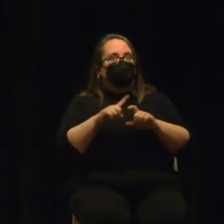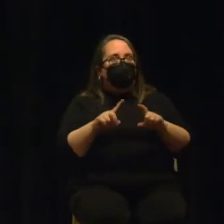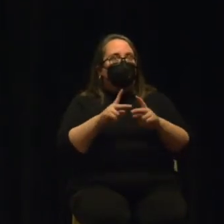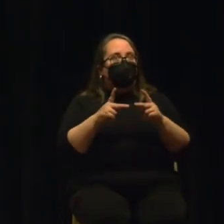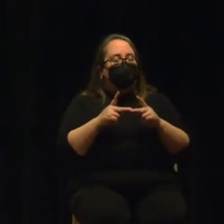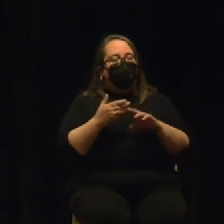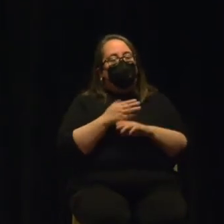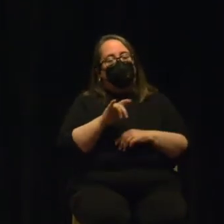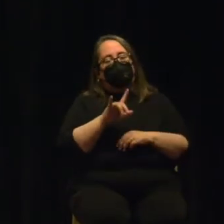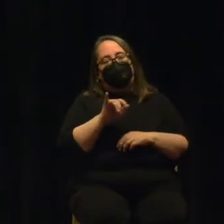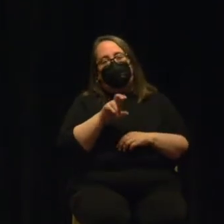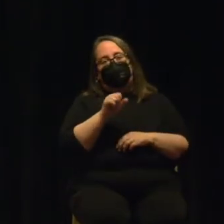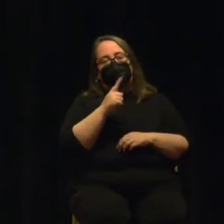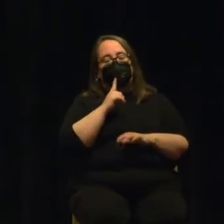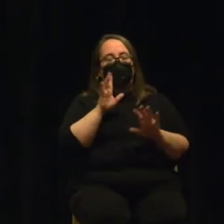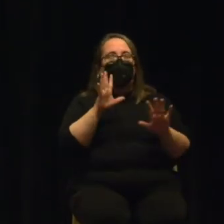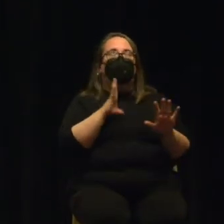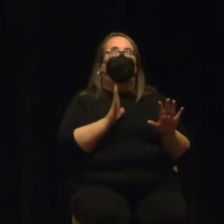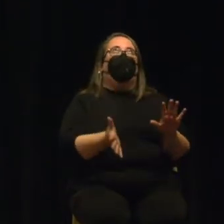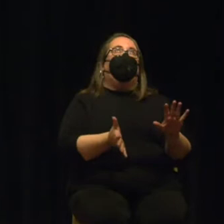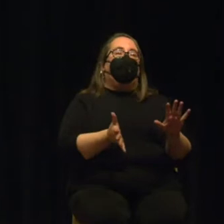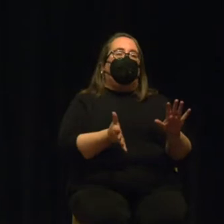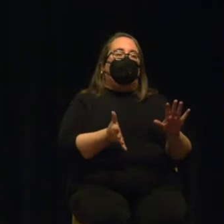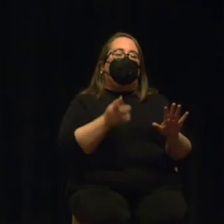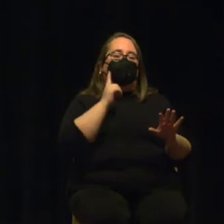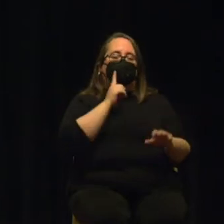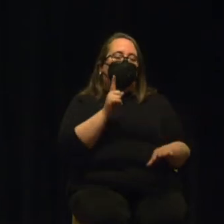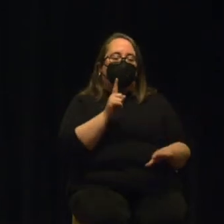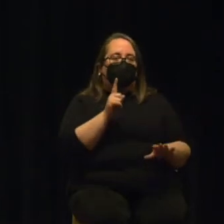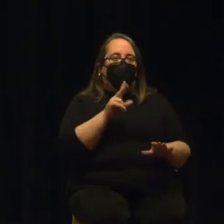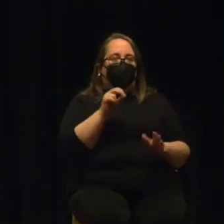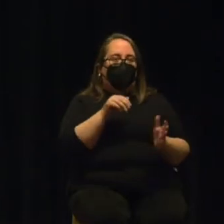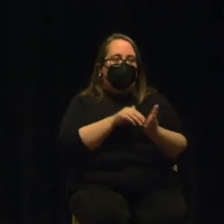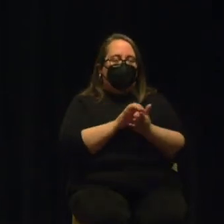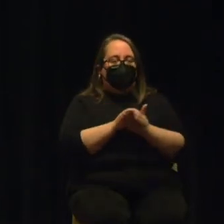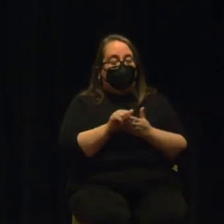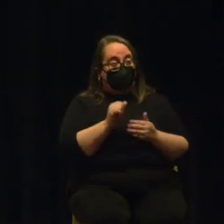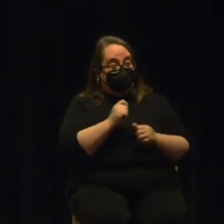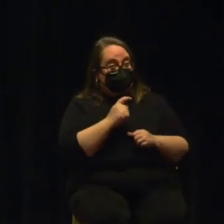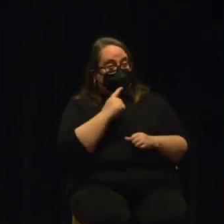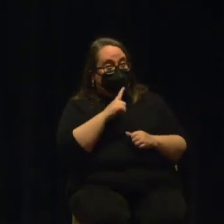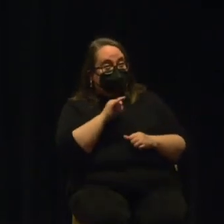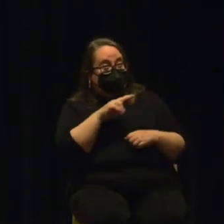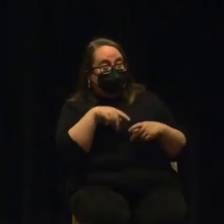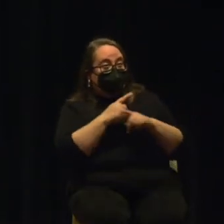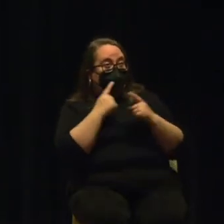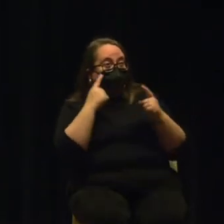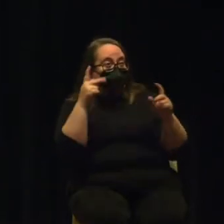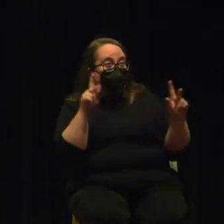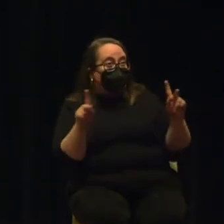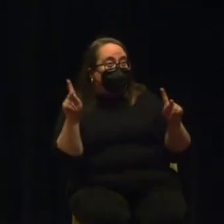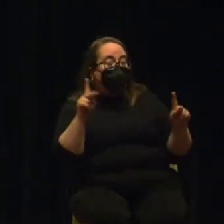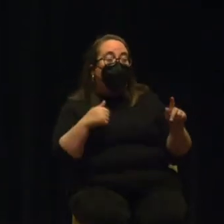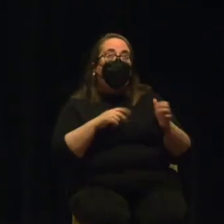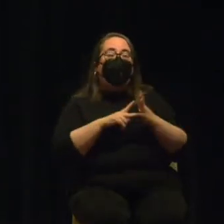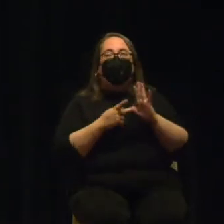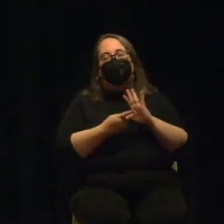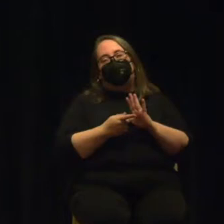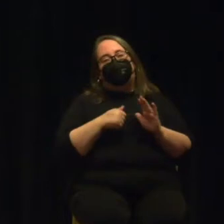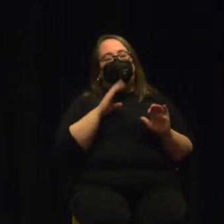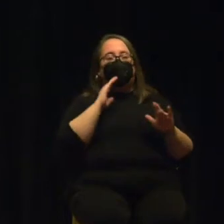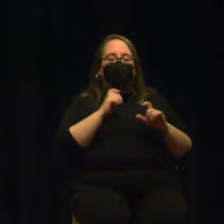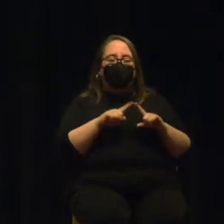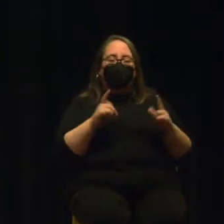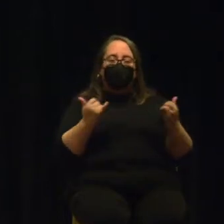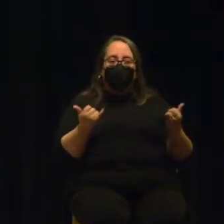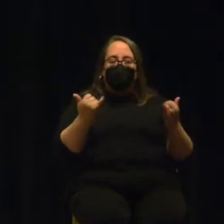before Tommy Burns was like, great, whatever, I'll fight you for $30,000. Don't you kind of miss these kinds of celebrities? I know it's different